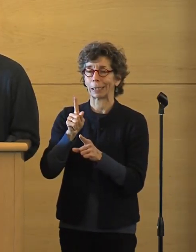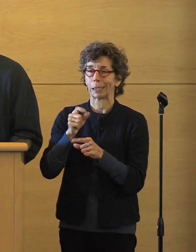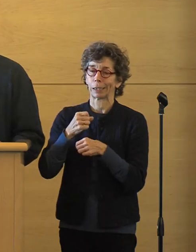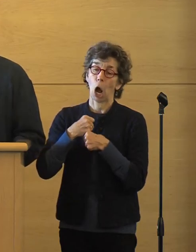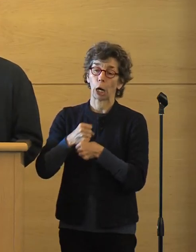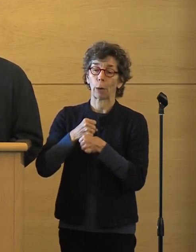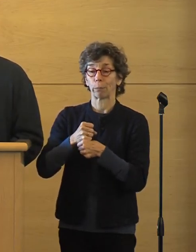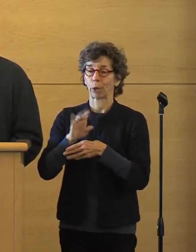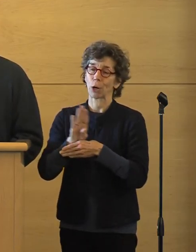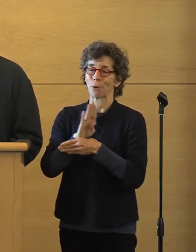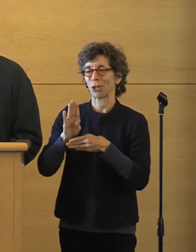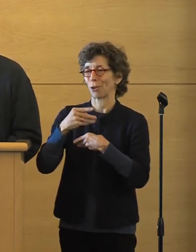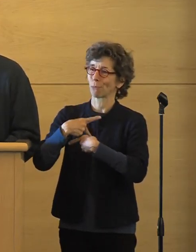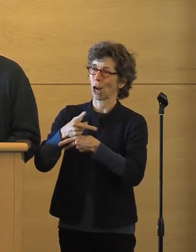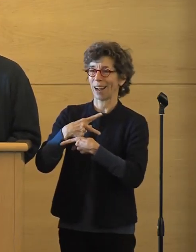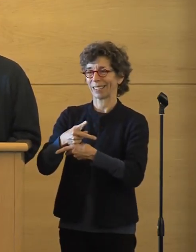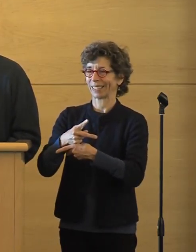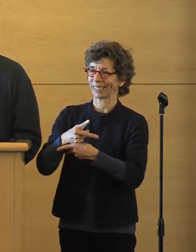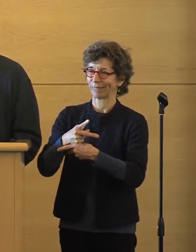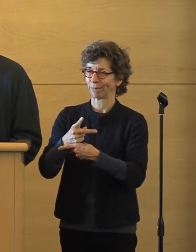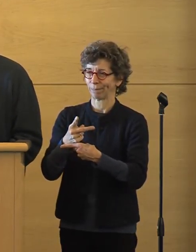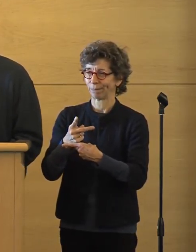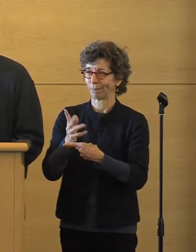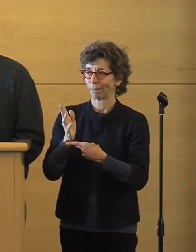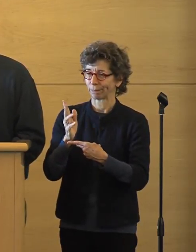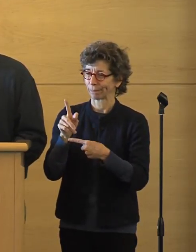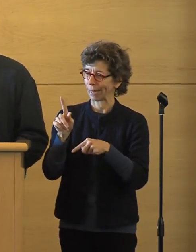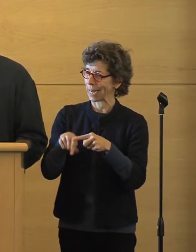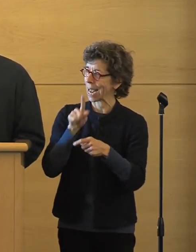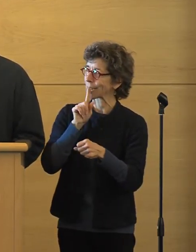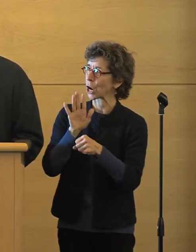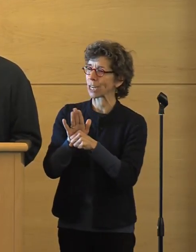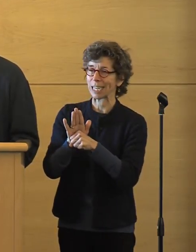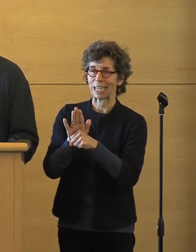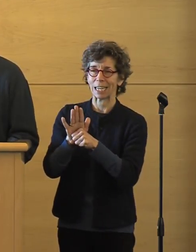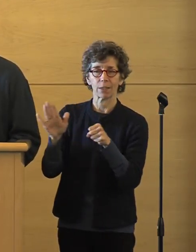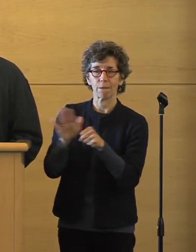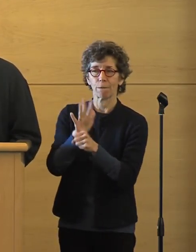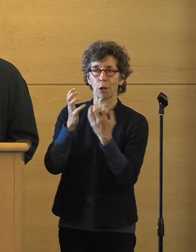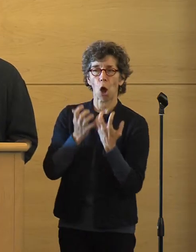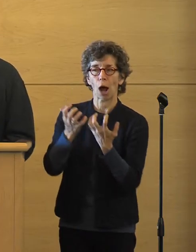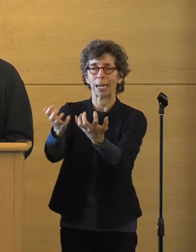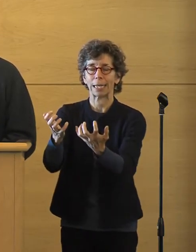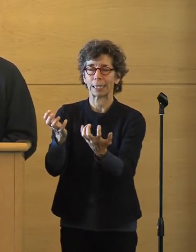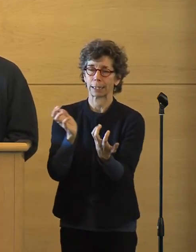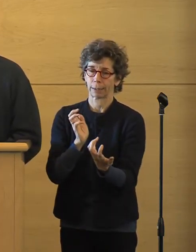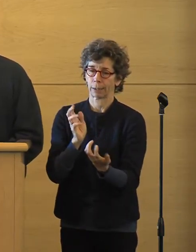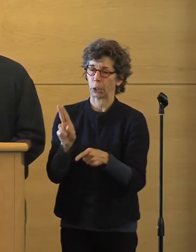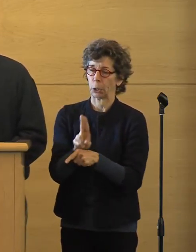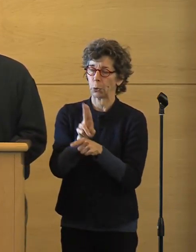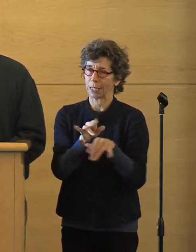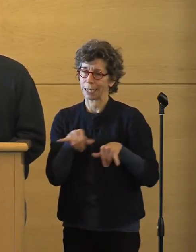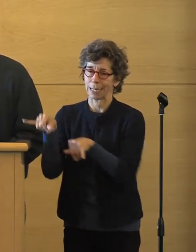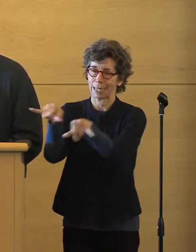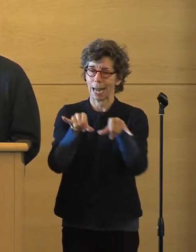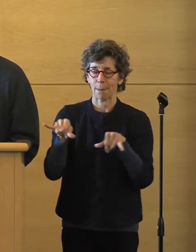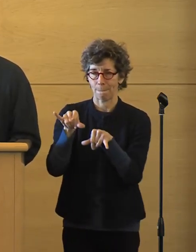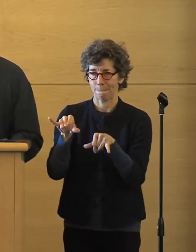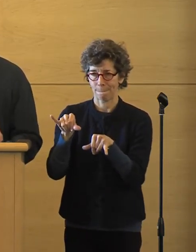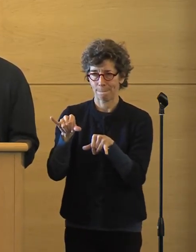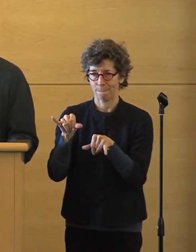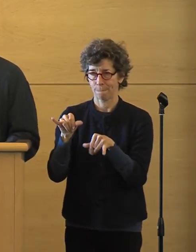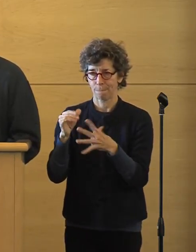format, there's always the chance that you're going to lose some of that functionality. So problem with Word is it